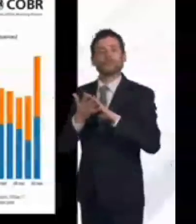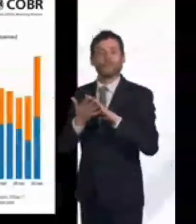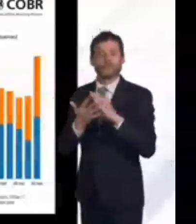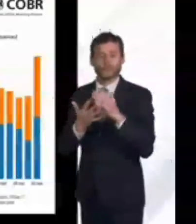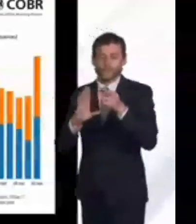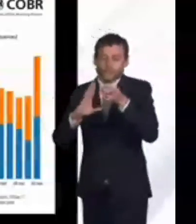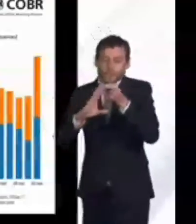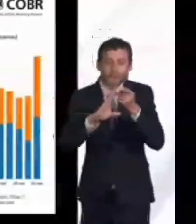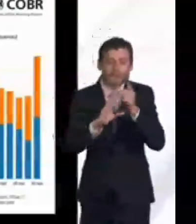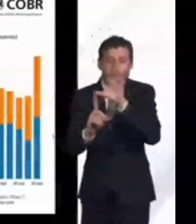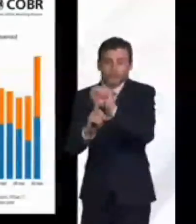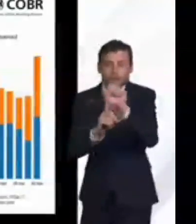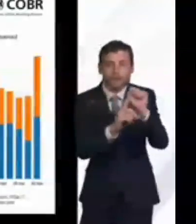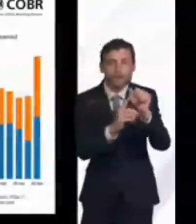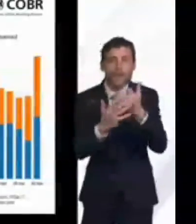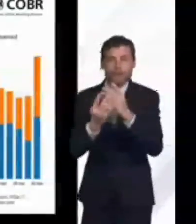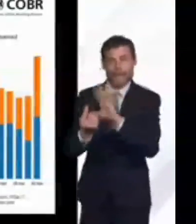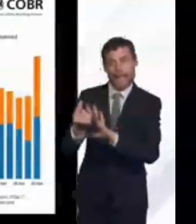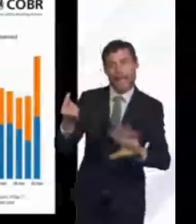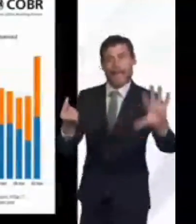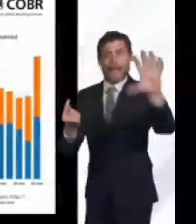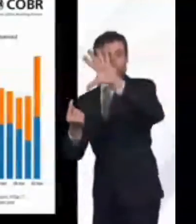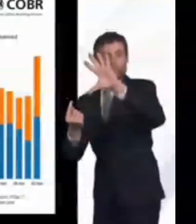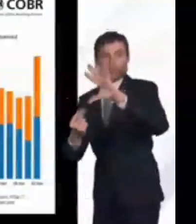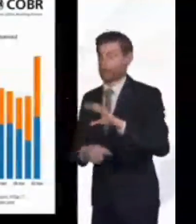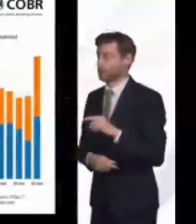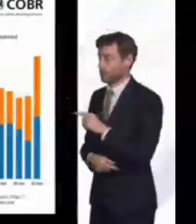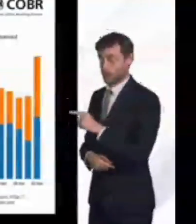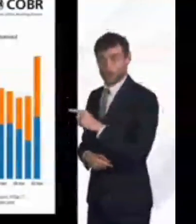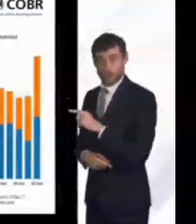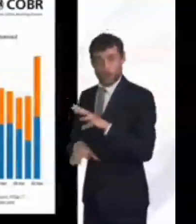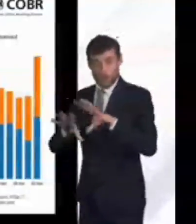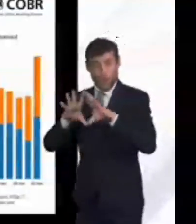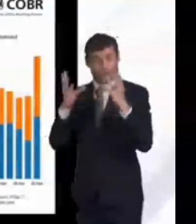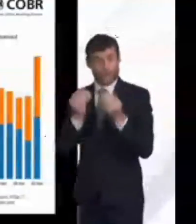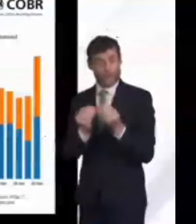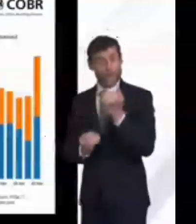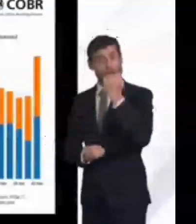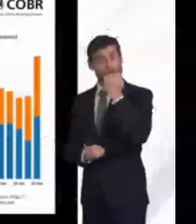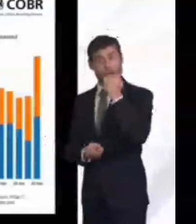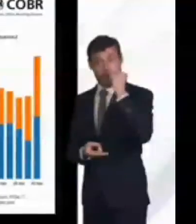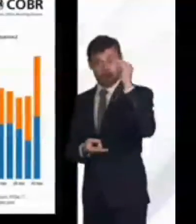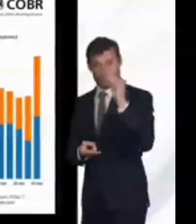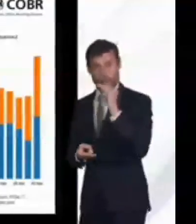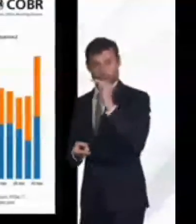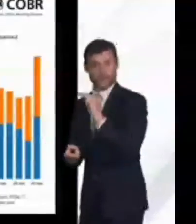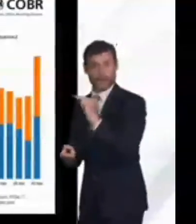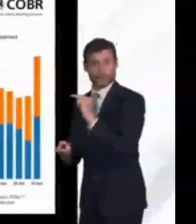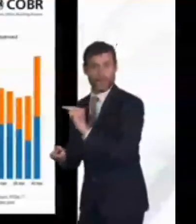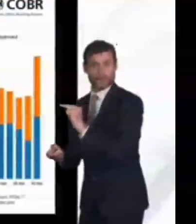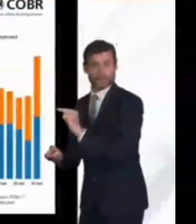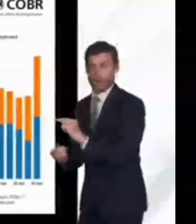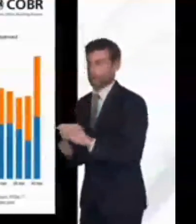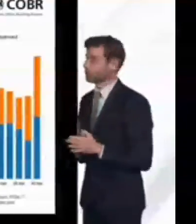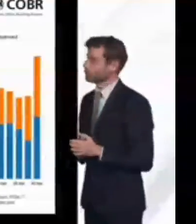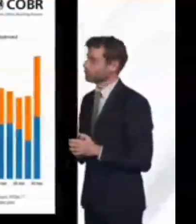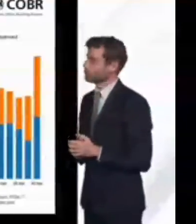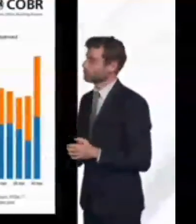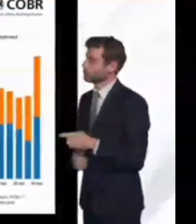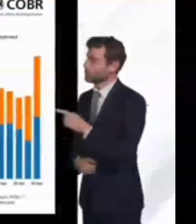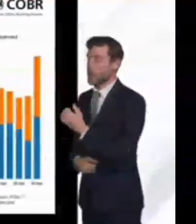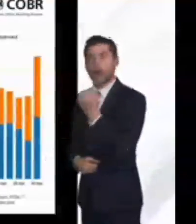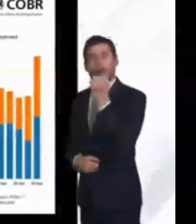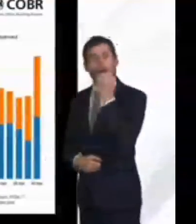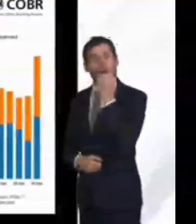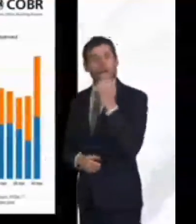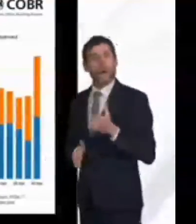number of cases. We know that the total number of cases is on its way down. You can see in the blue bars here that the number in hospital, you can